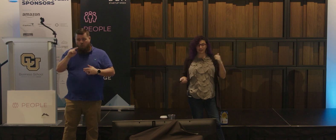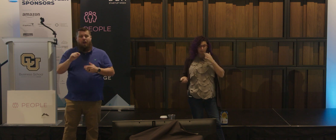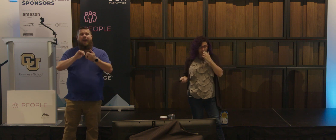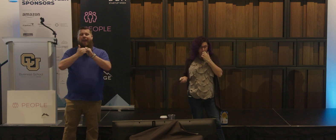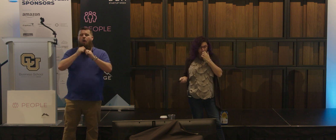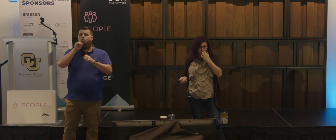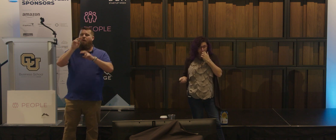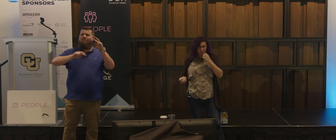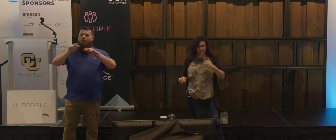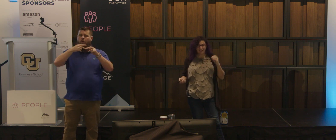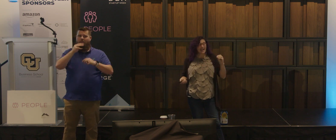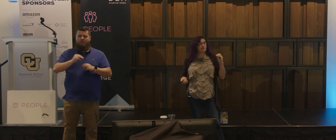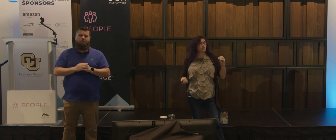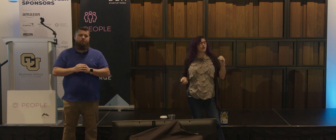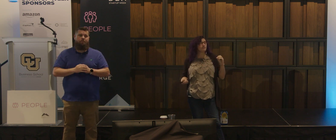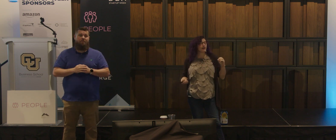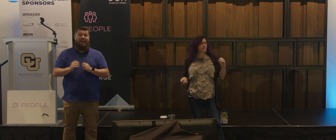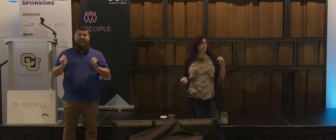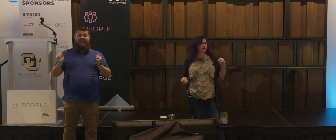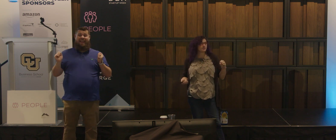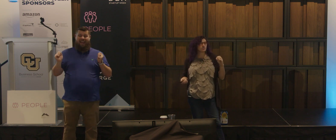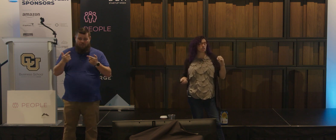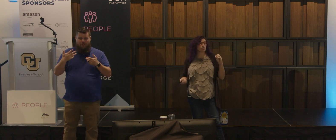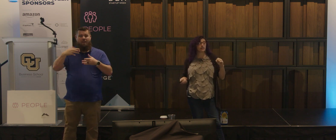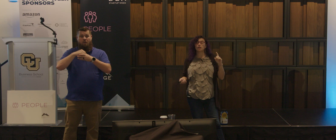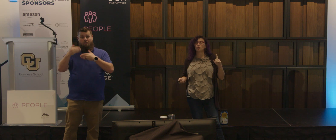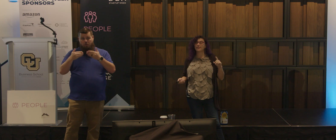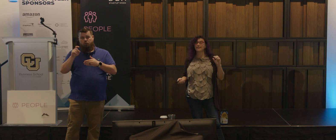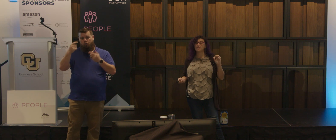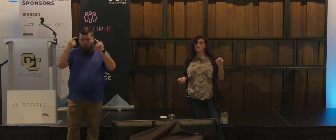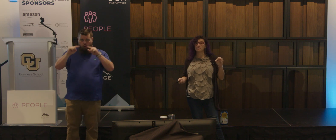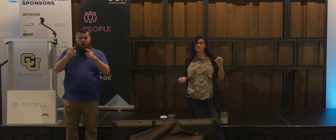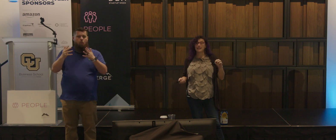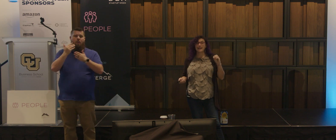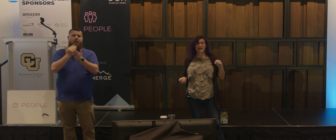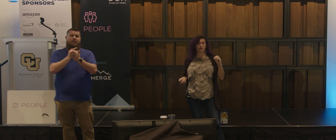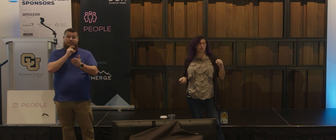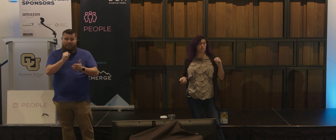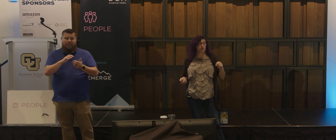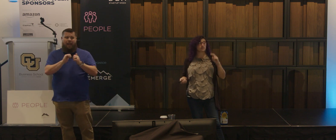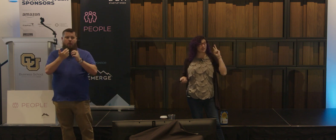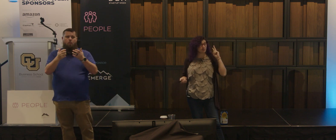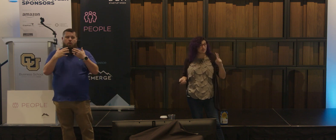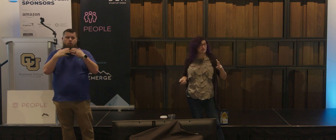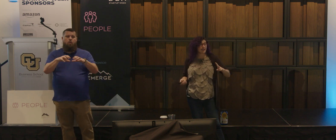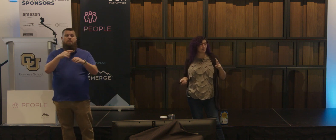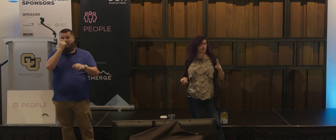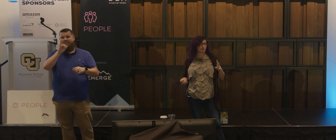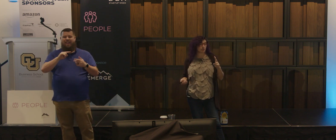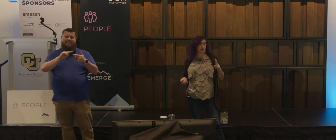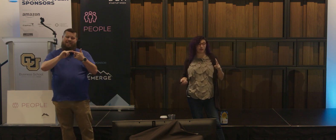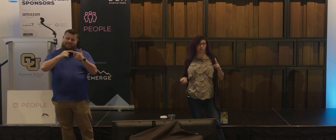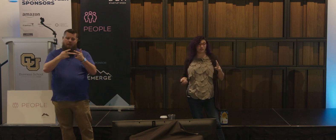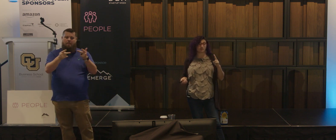are you evaluating them? Everyone involved in the process should agree on what that list is and how they want to do it, because that's the second